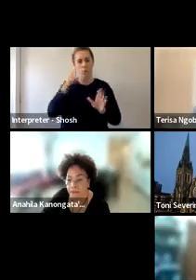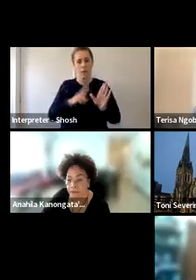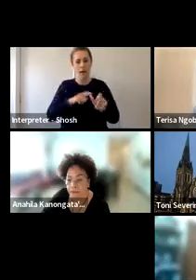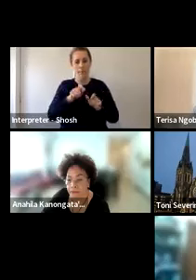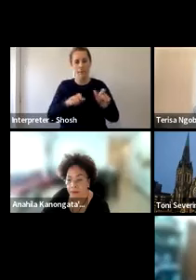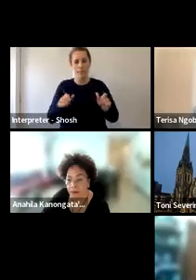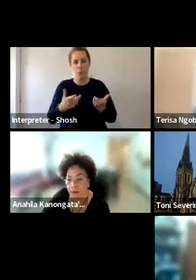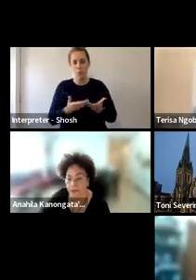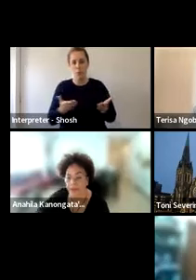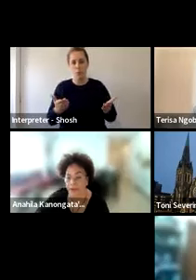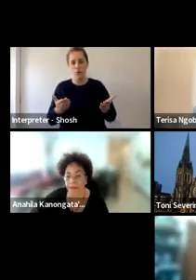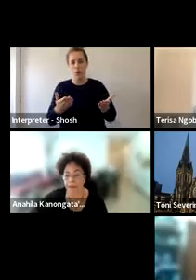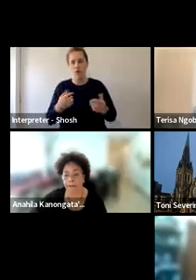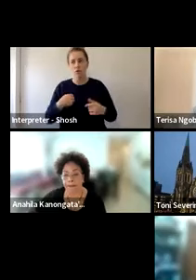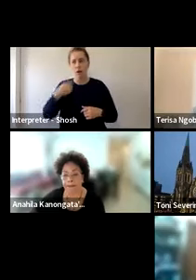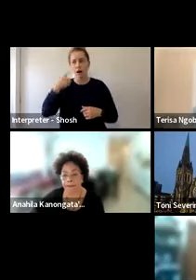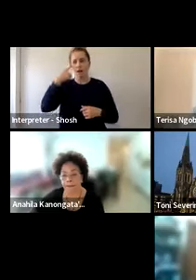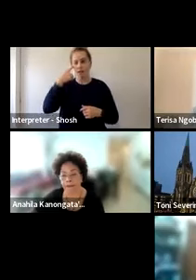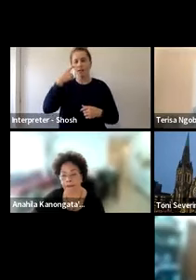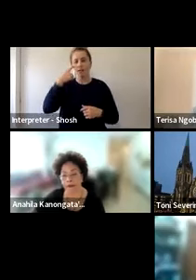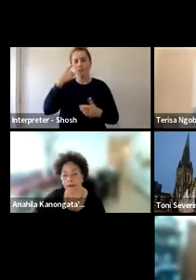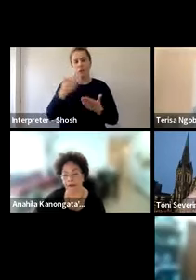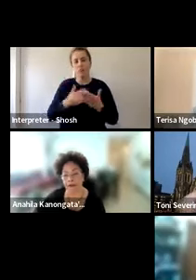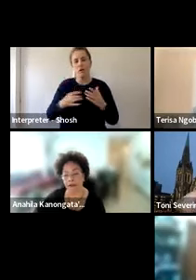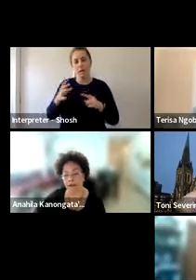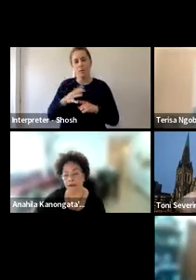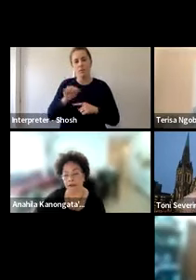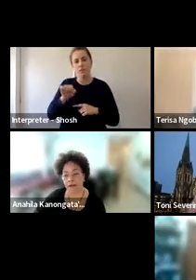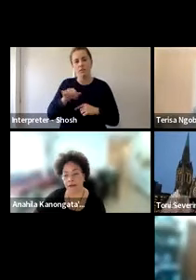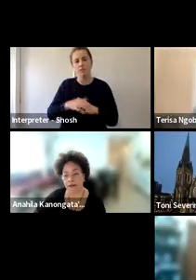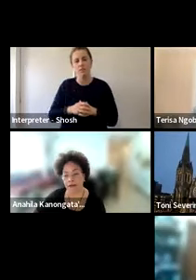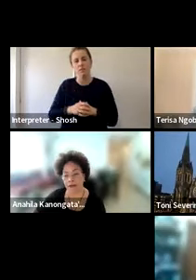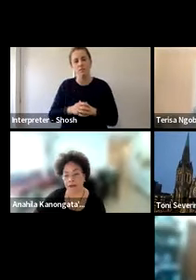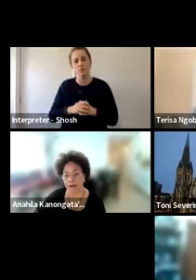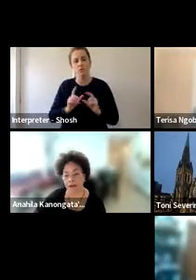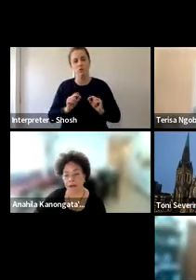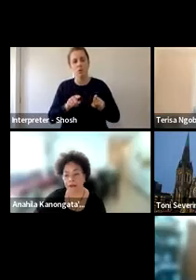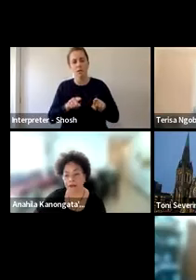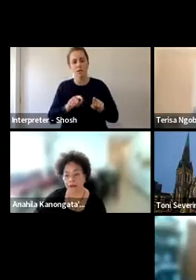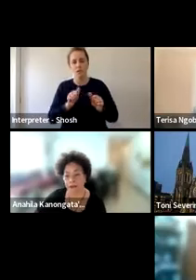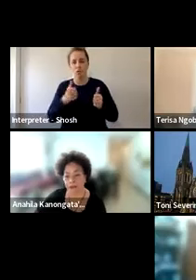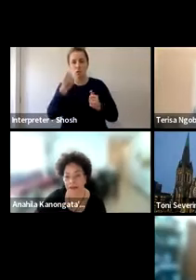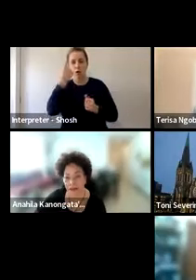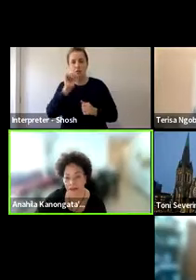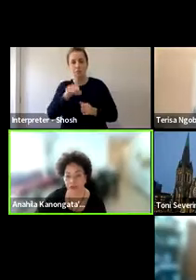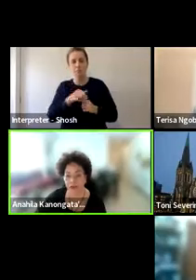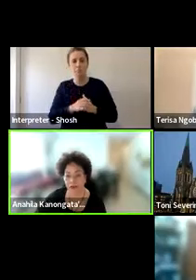people. So I think it would be really important to do that. That's a good idea.